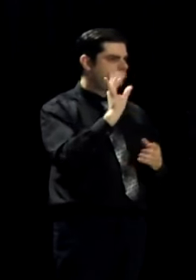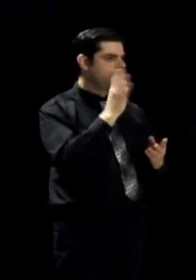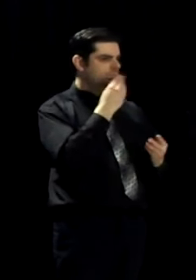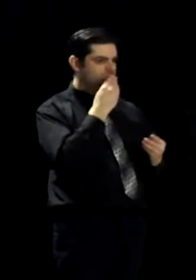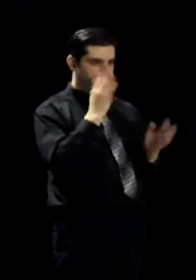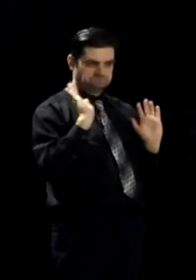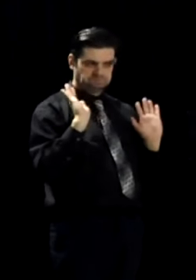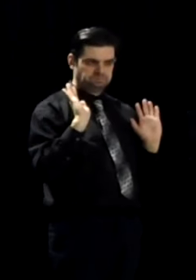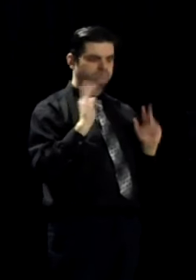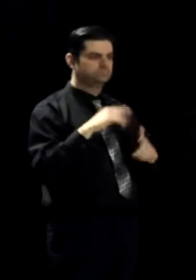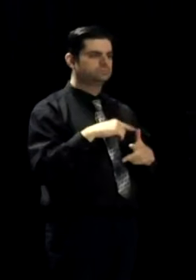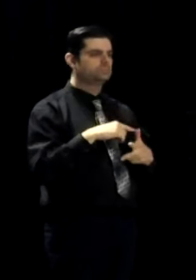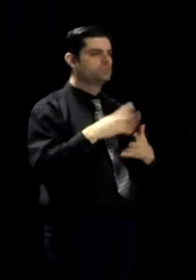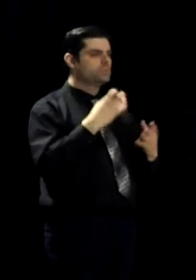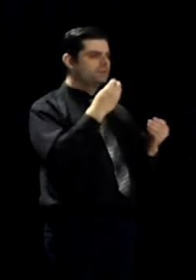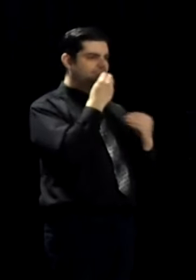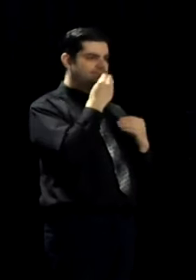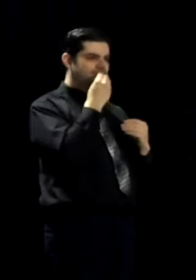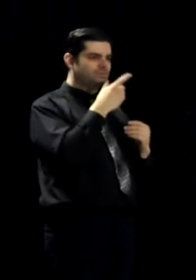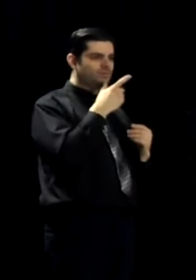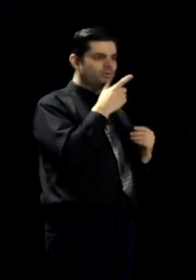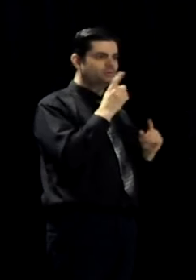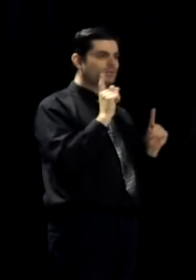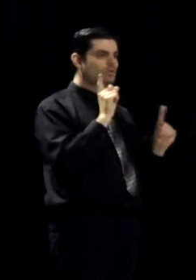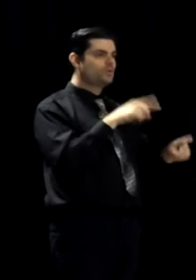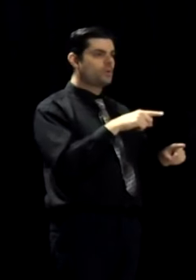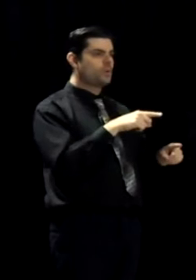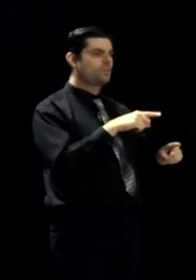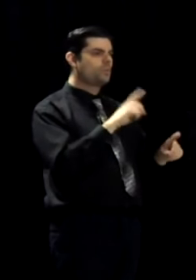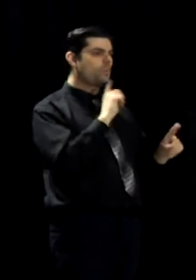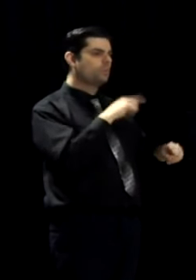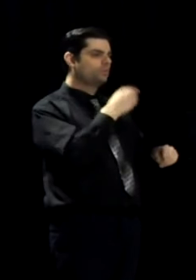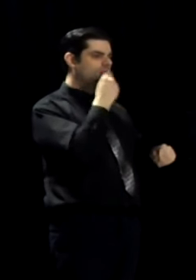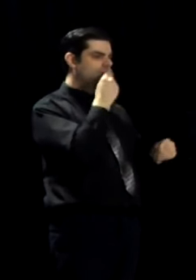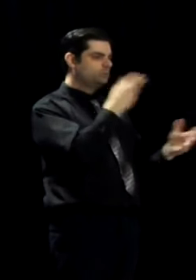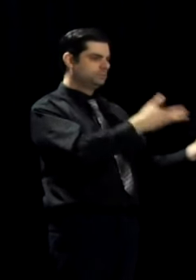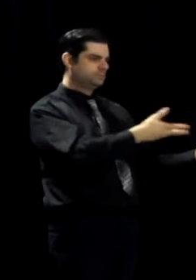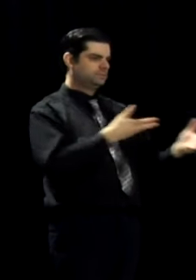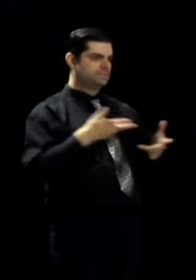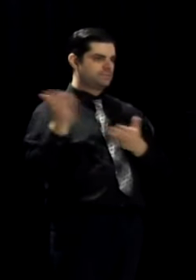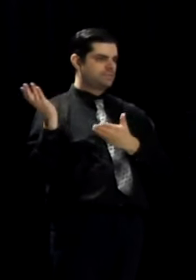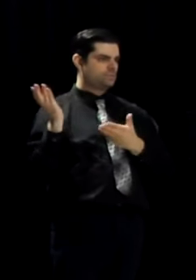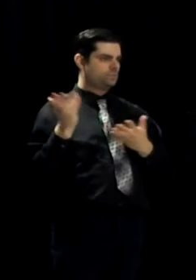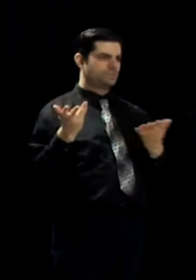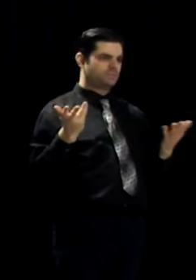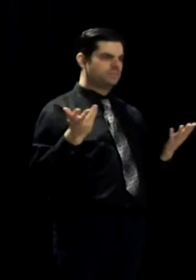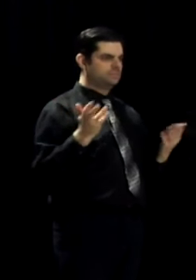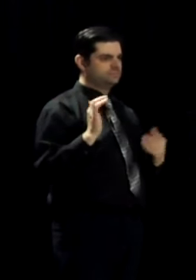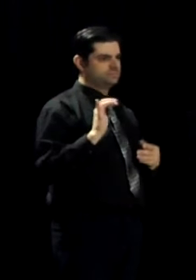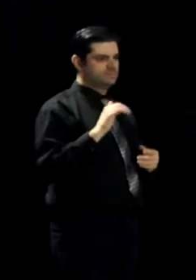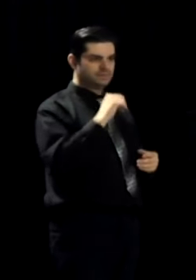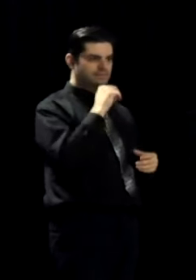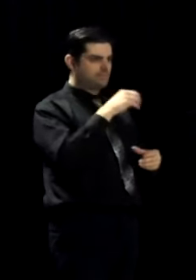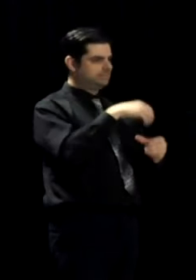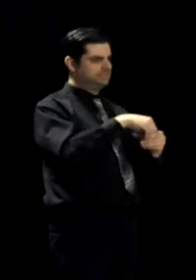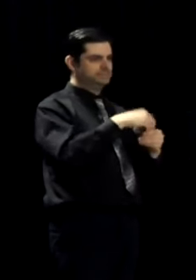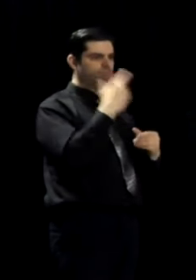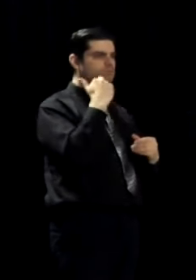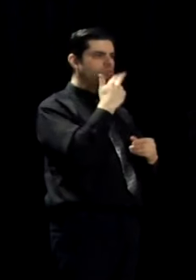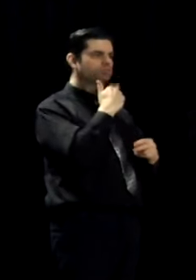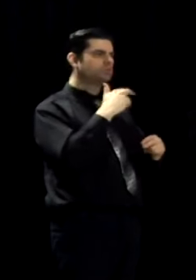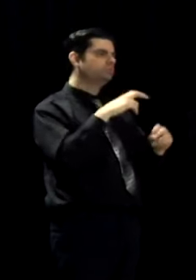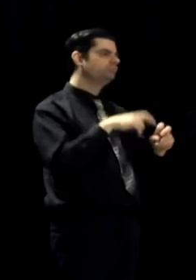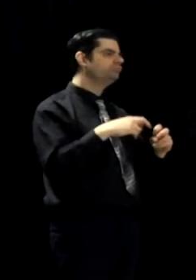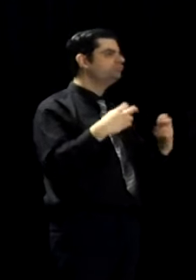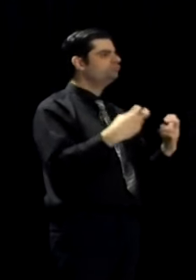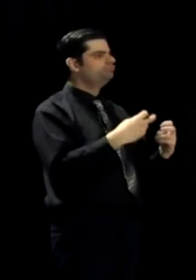eat lunch. They can get takeout. Your margins might be better for those restaurants before they bring back a lot of people. But certainly